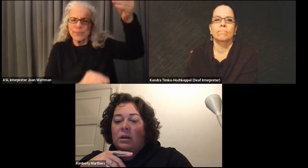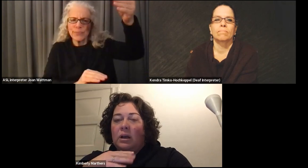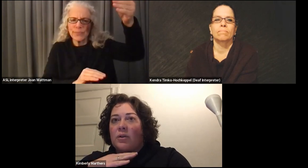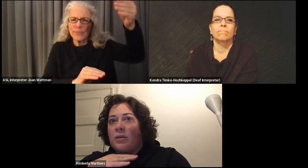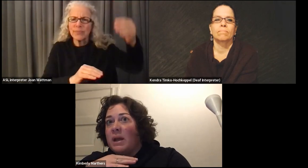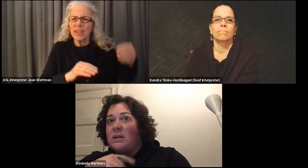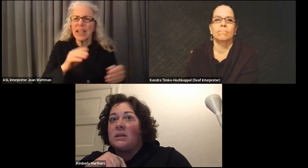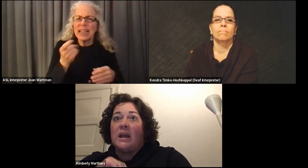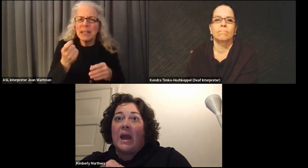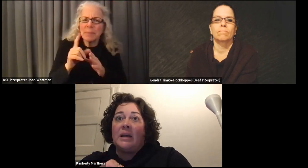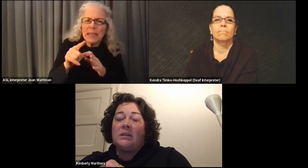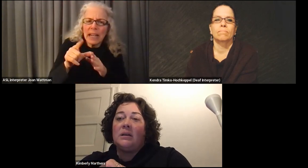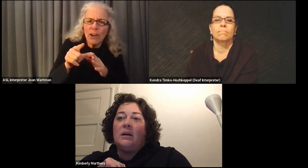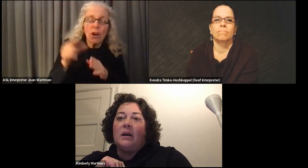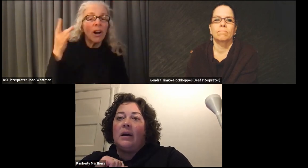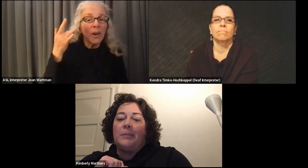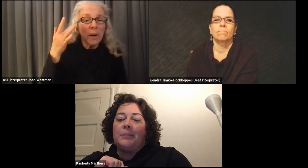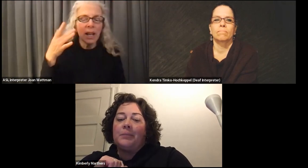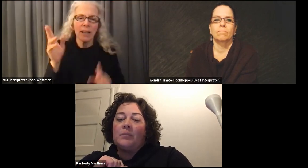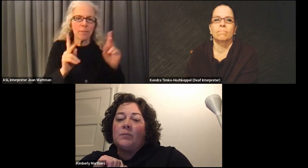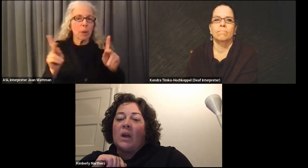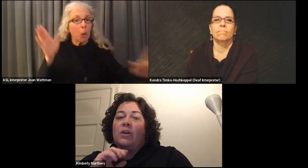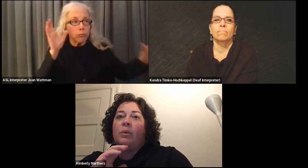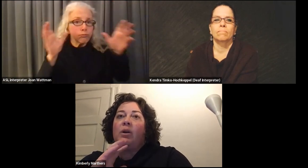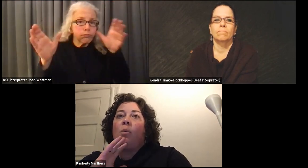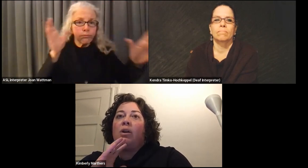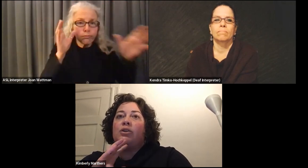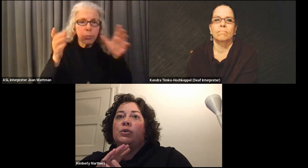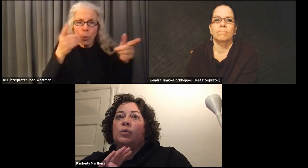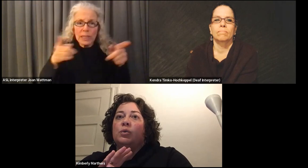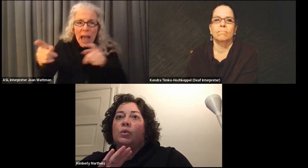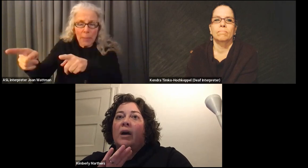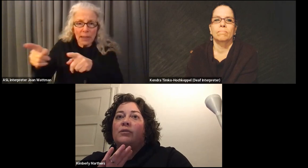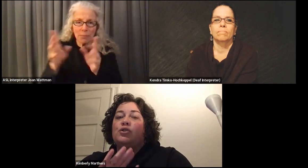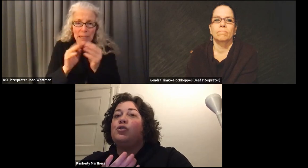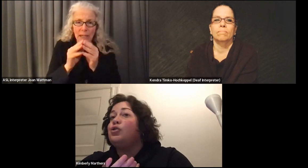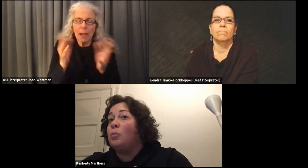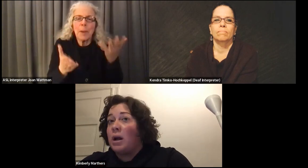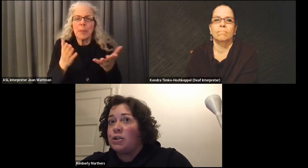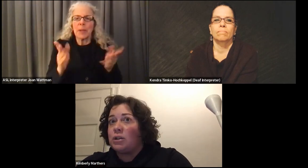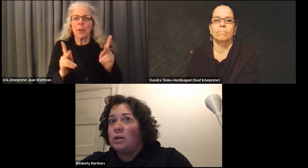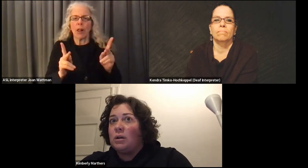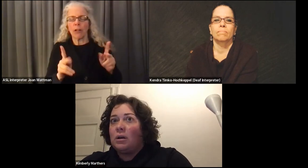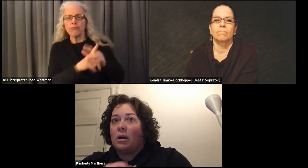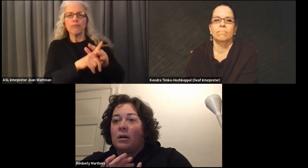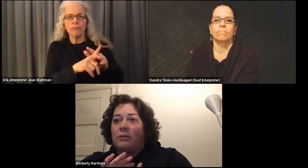towards either the mid to the end. I know we don't want to have too